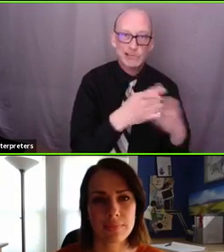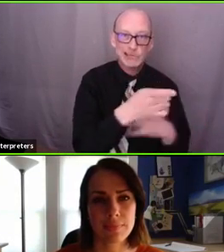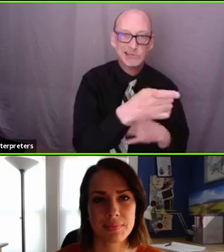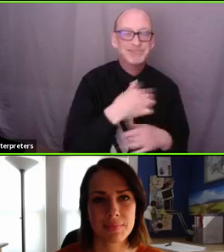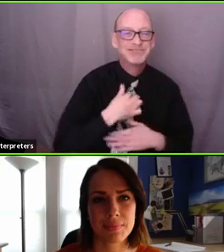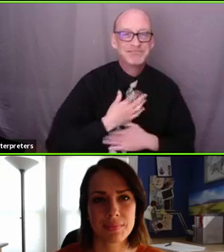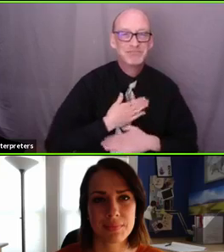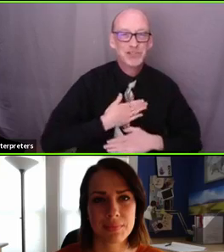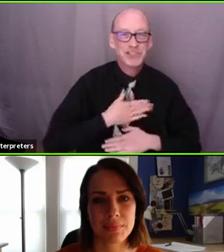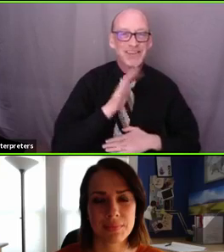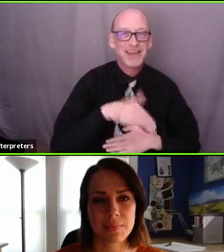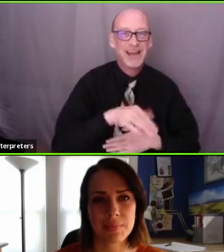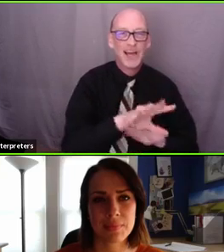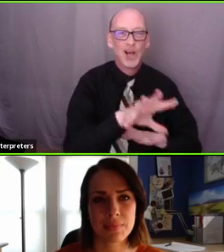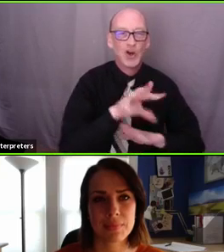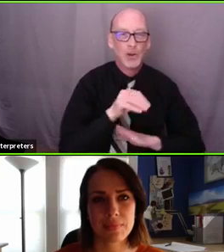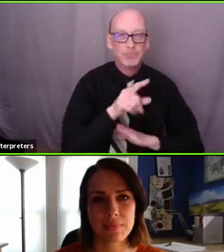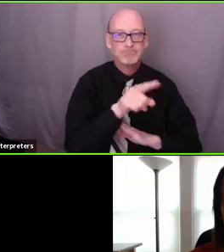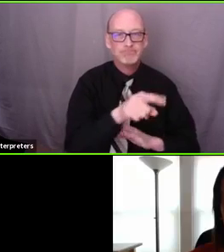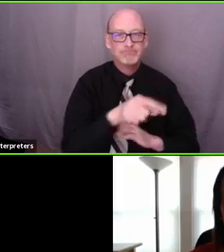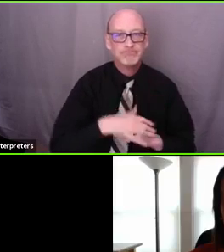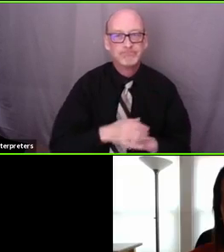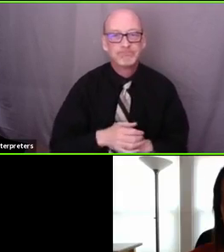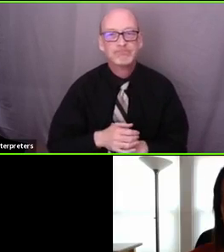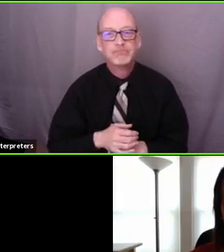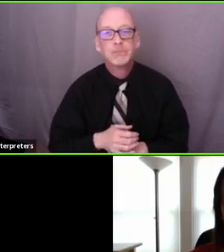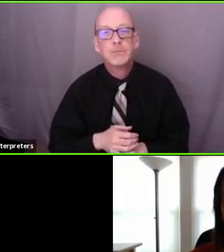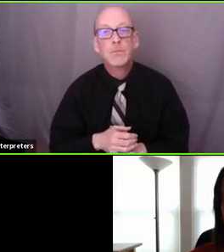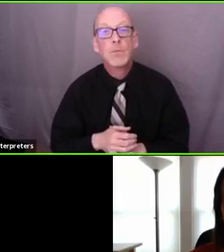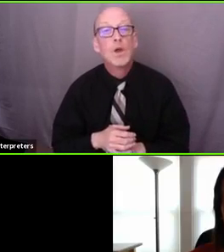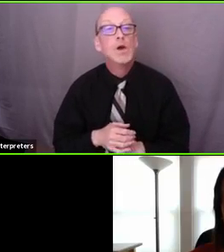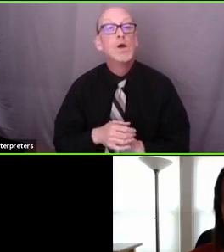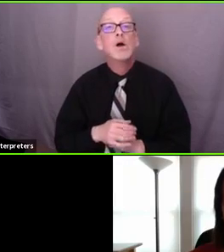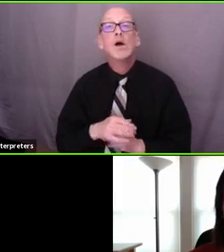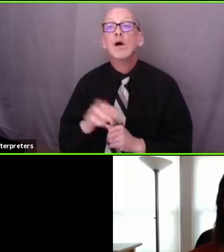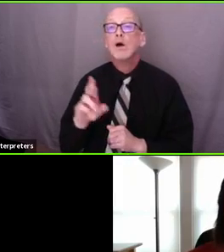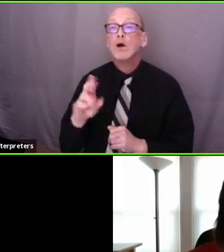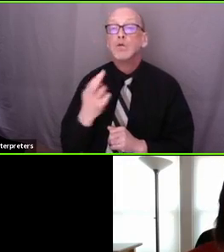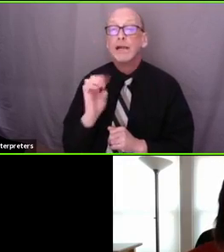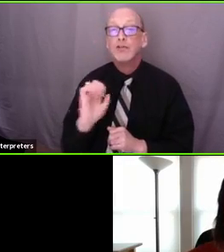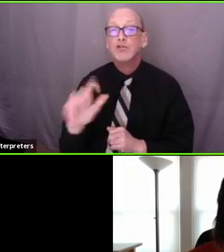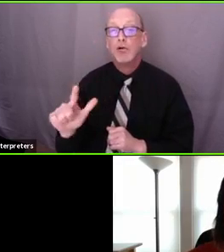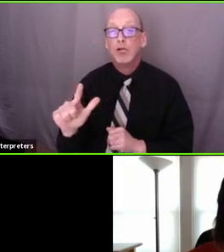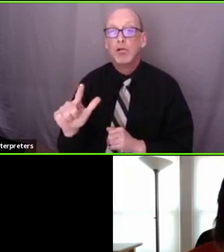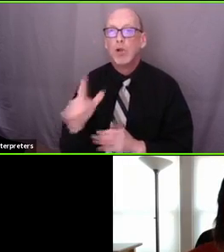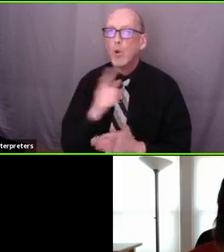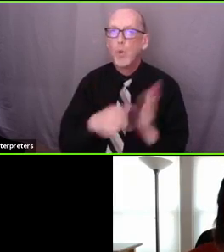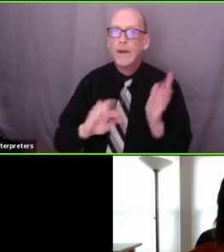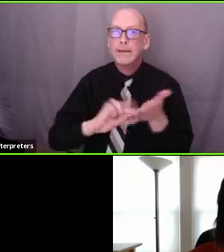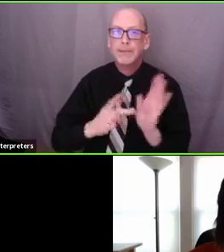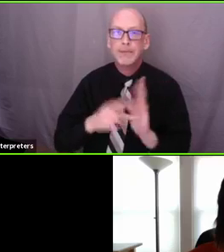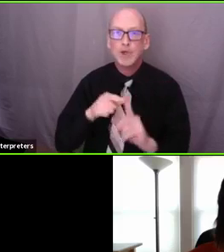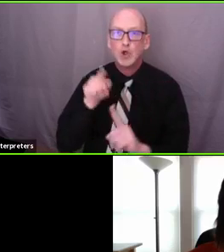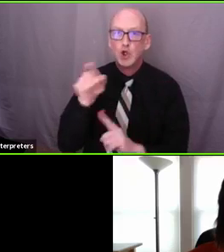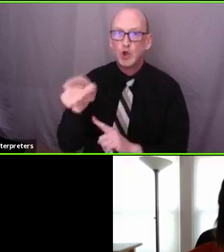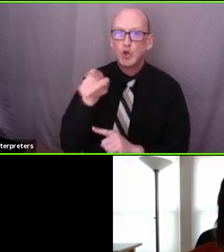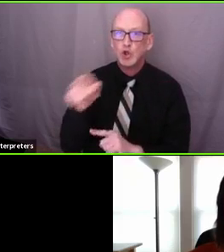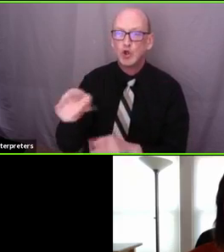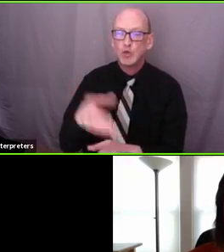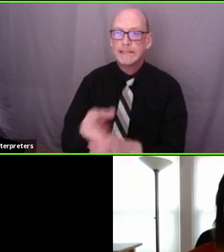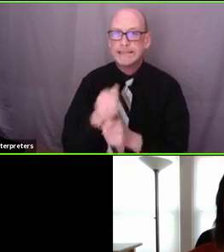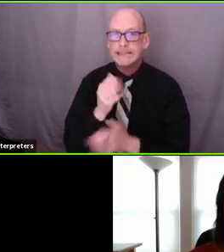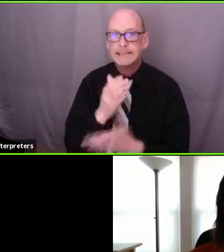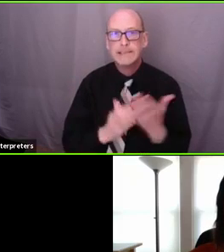appreciate it. And you can turn your camera off now if you'd like. Rachel, what did it mean to you? You received